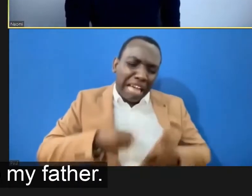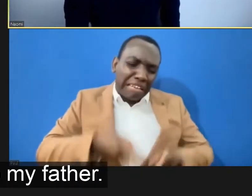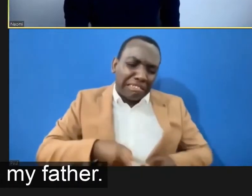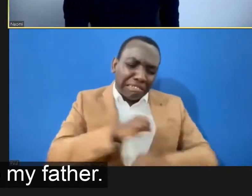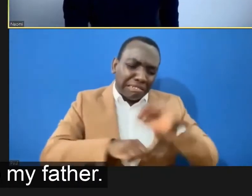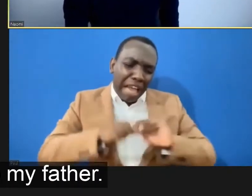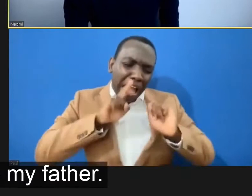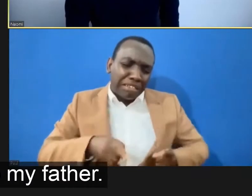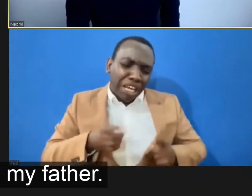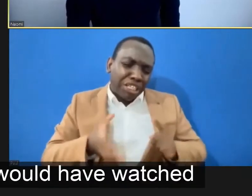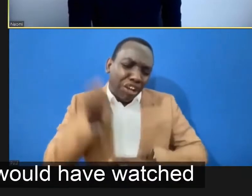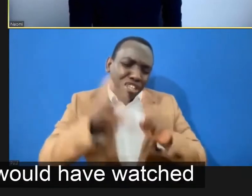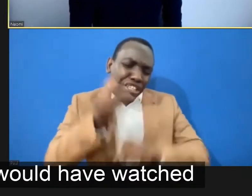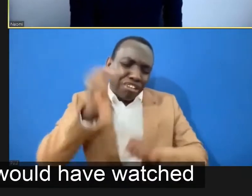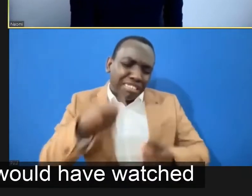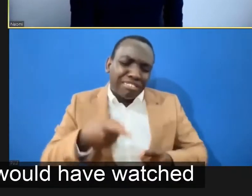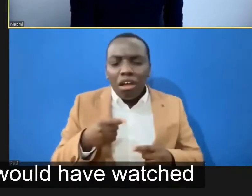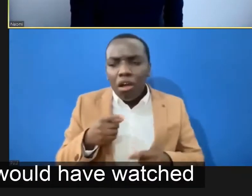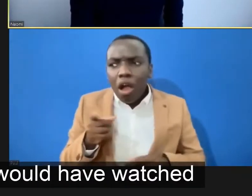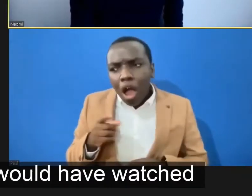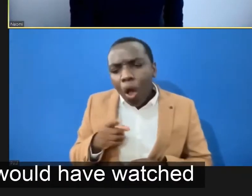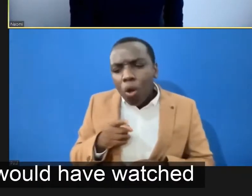to my father.